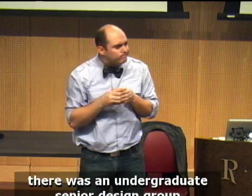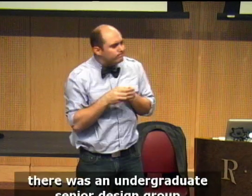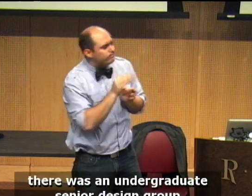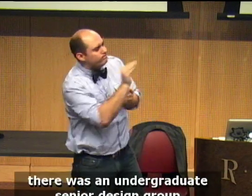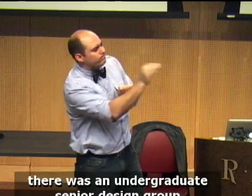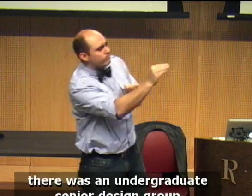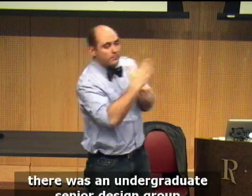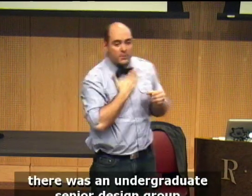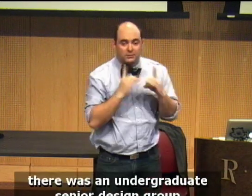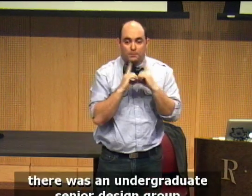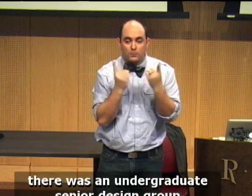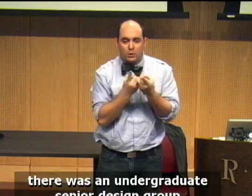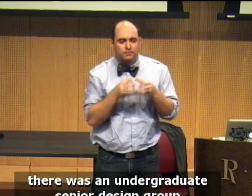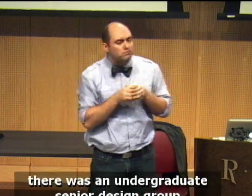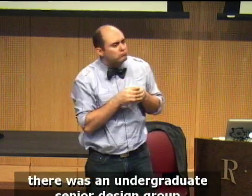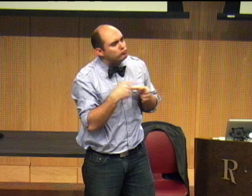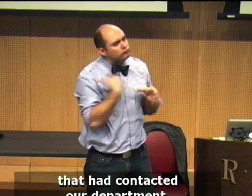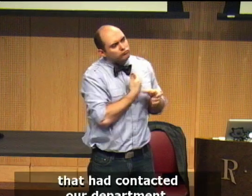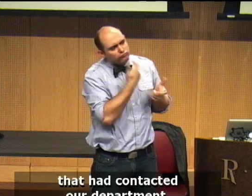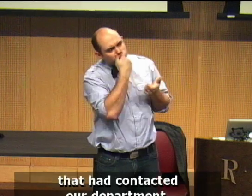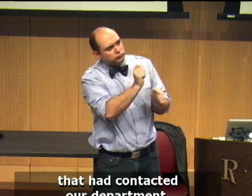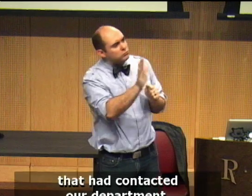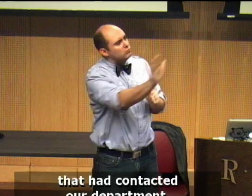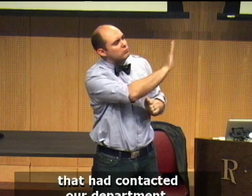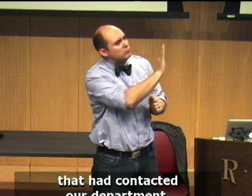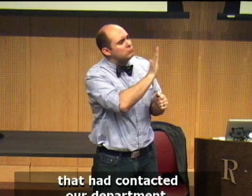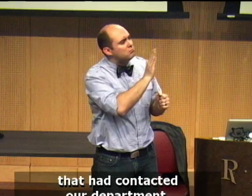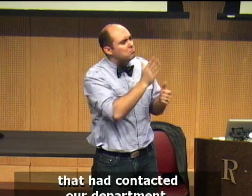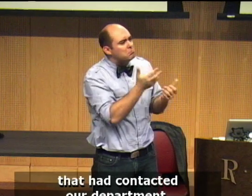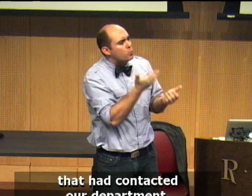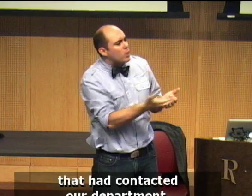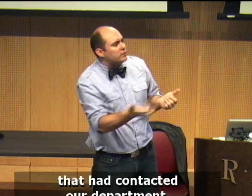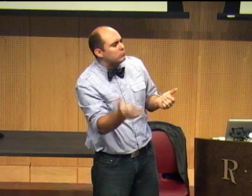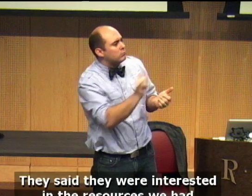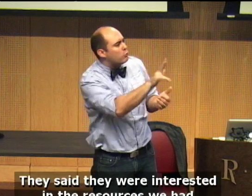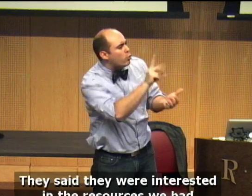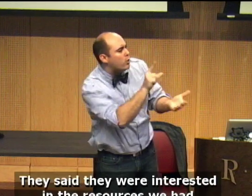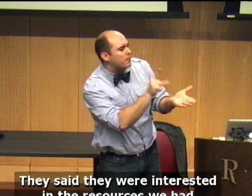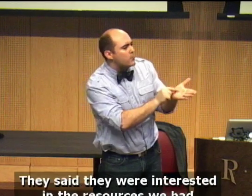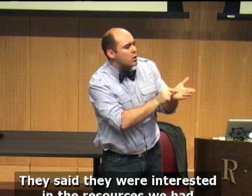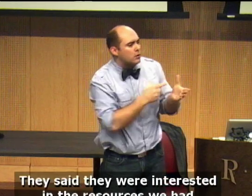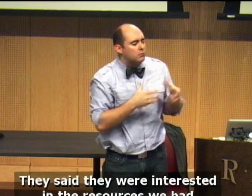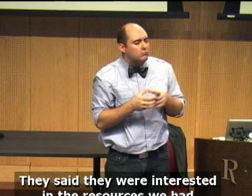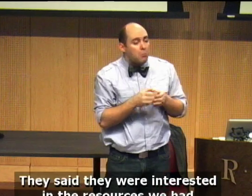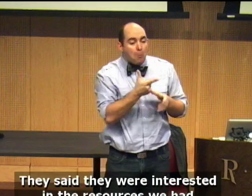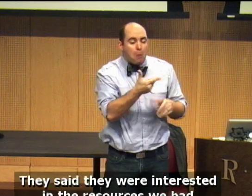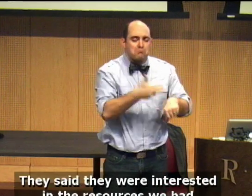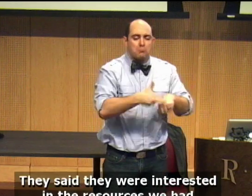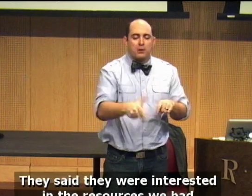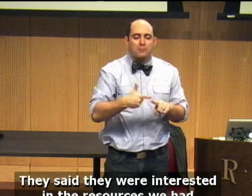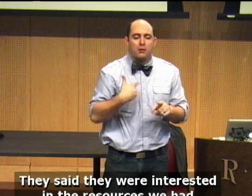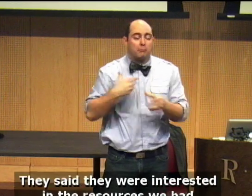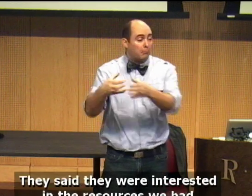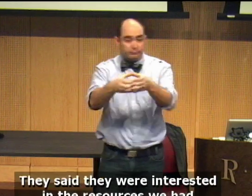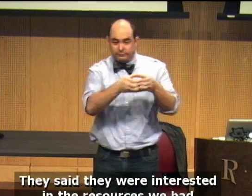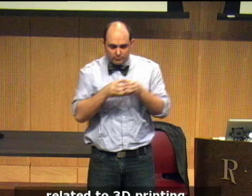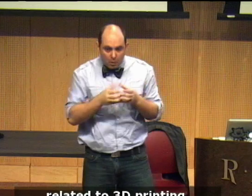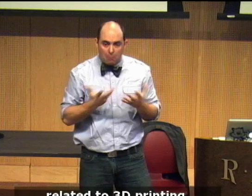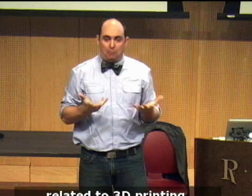undergraduate senior design group that had contacted our department. They said they were interested in the resources we had related